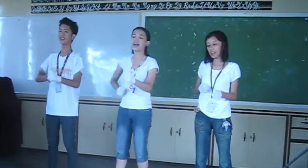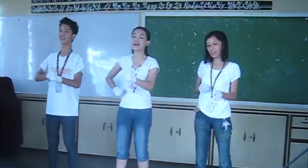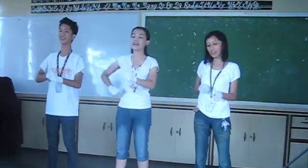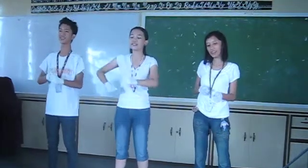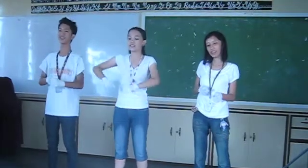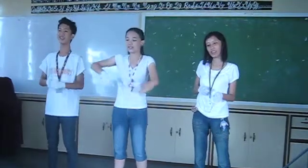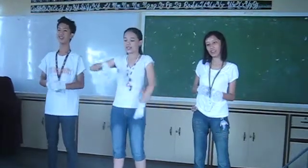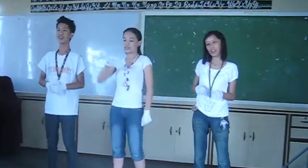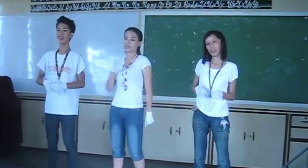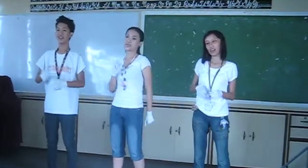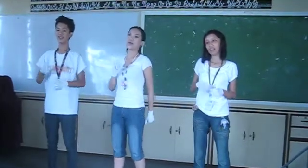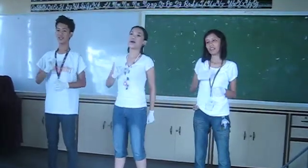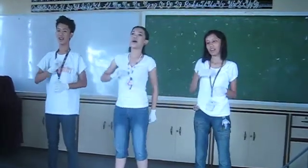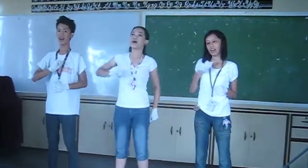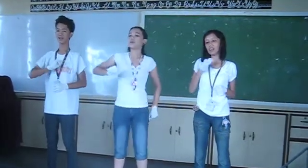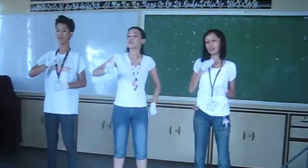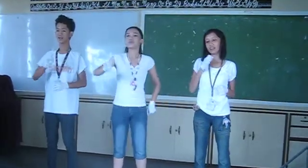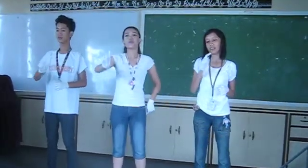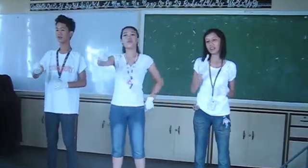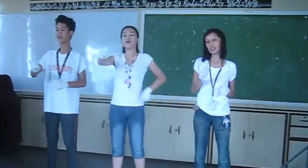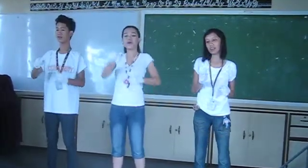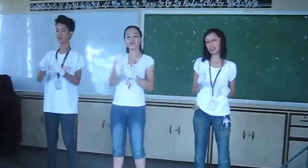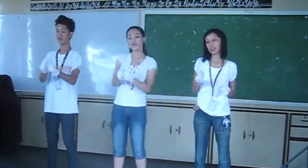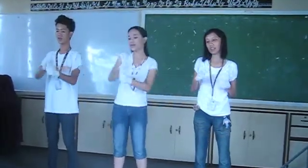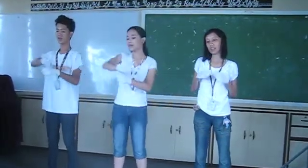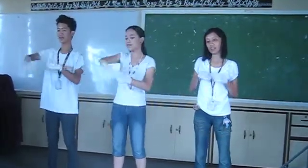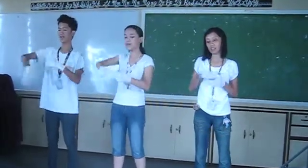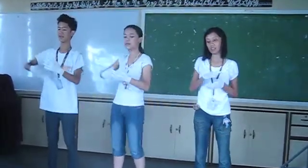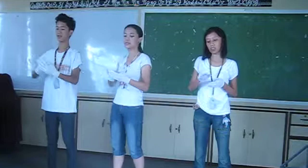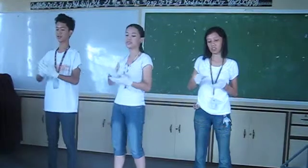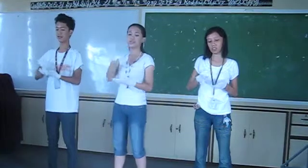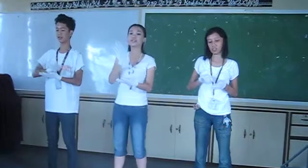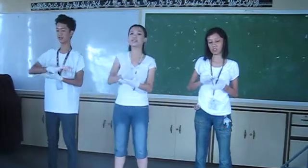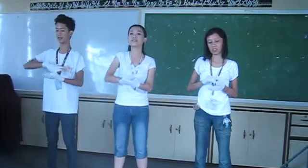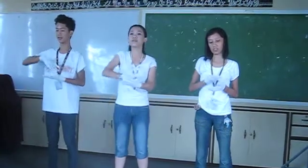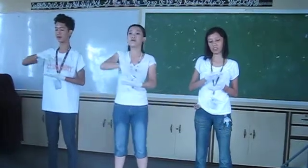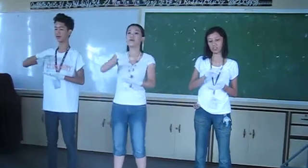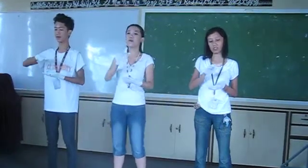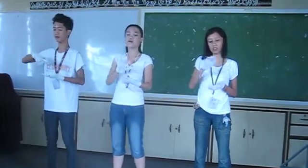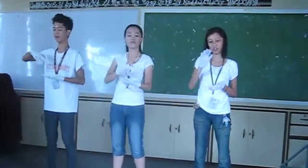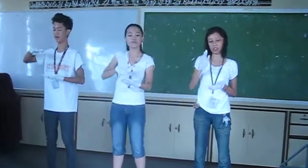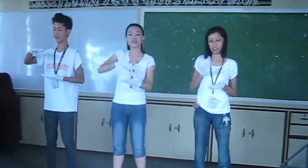behind. So I was the one with all the glory.